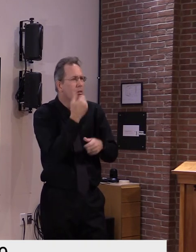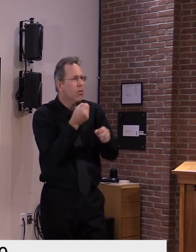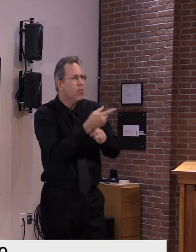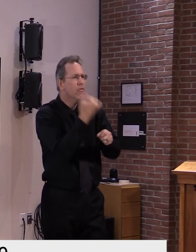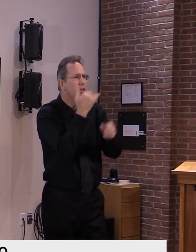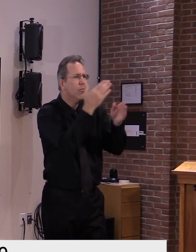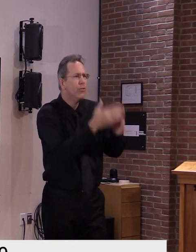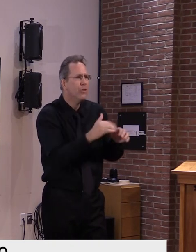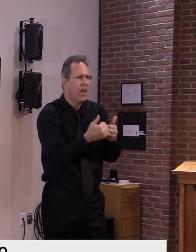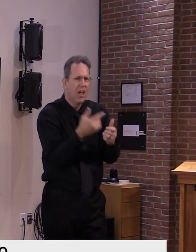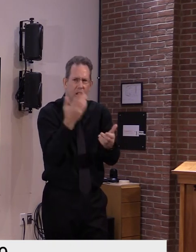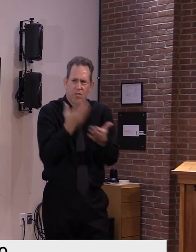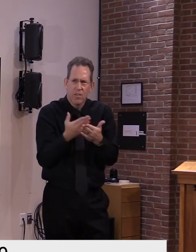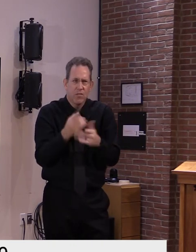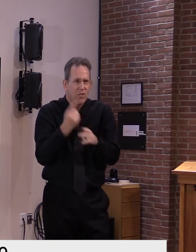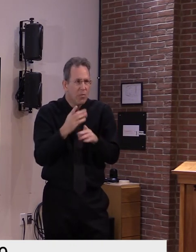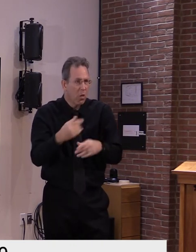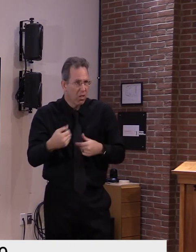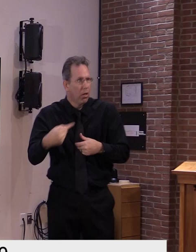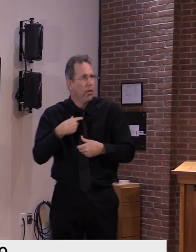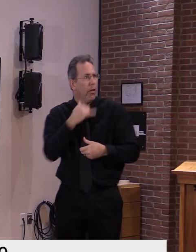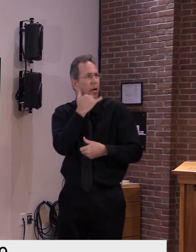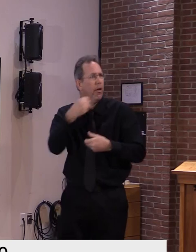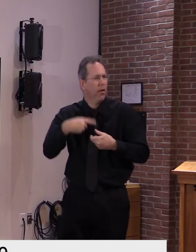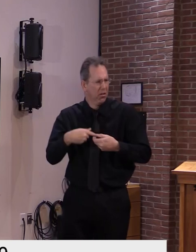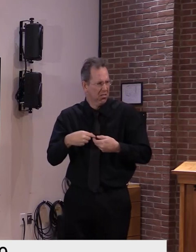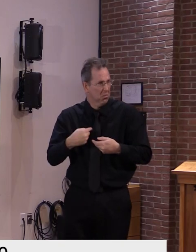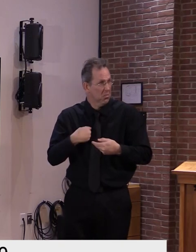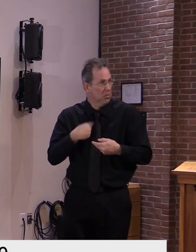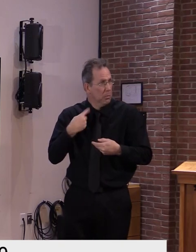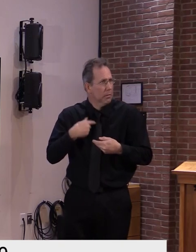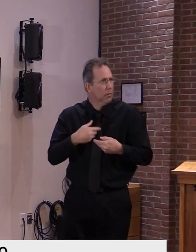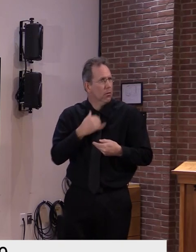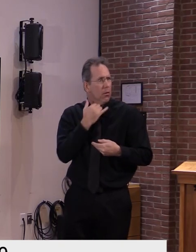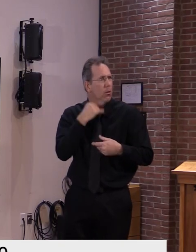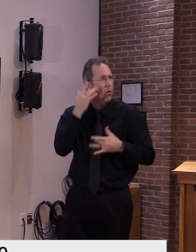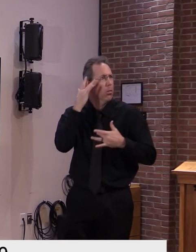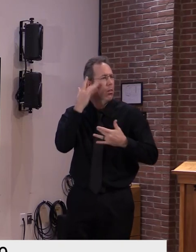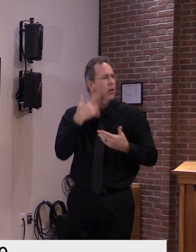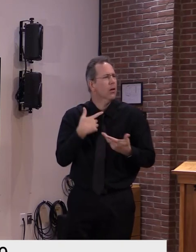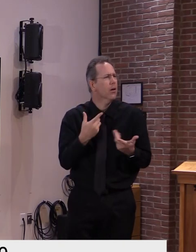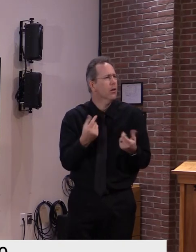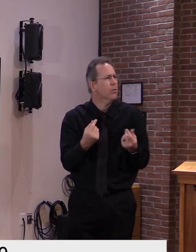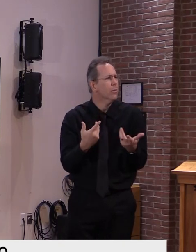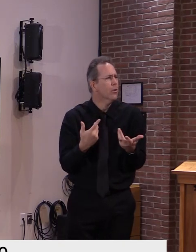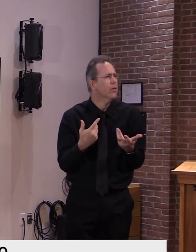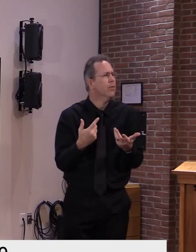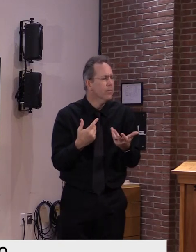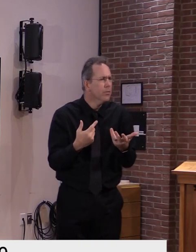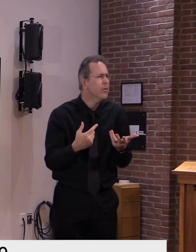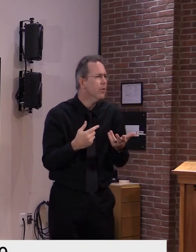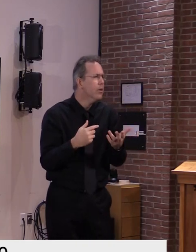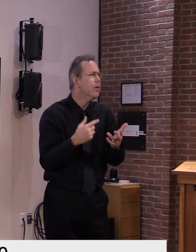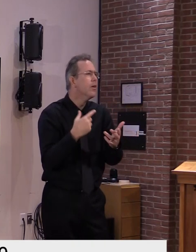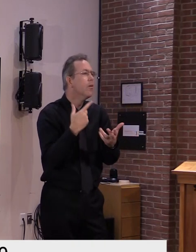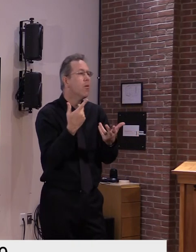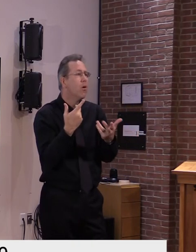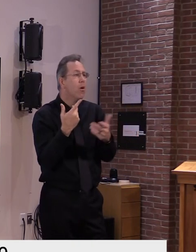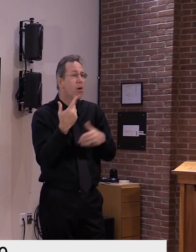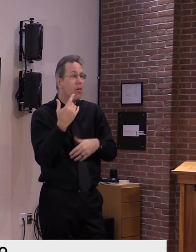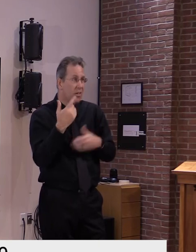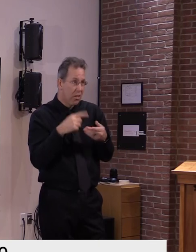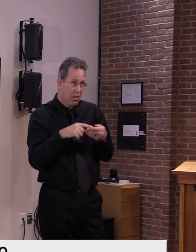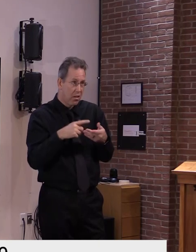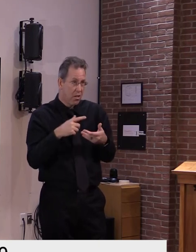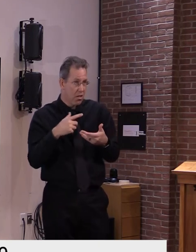will, and how quickly will people get the phone call following the text?